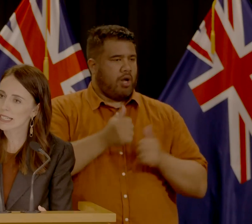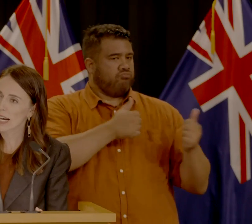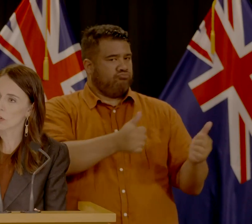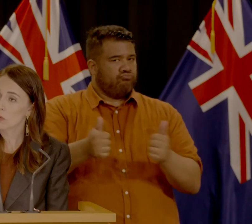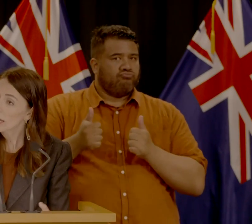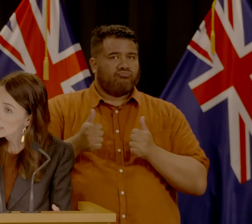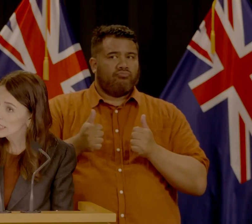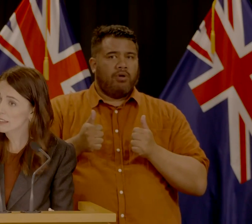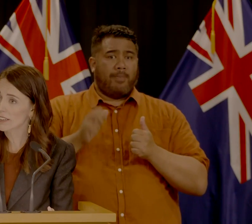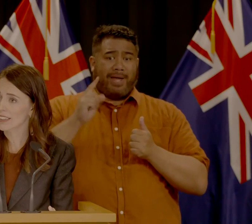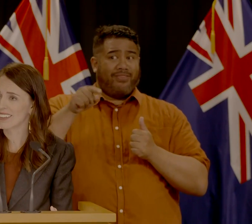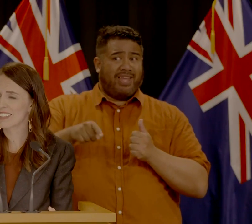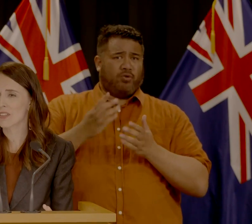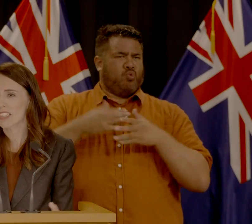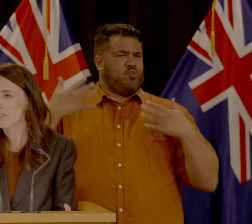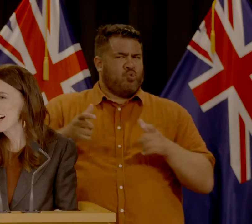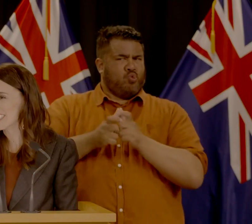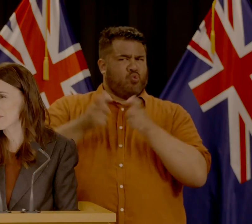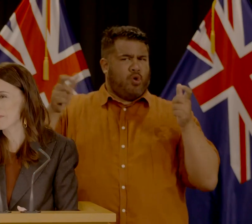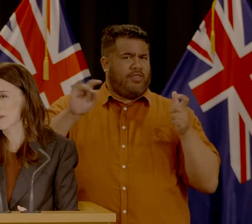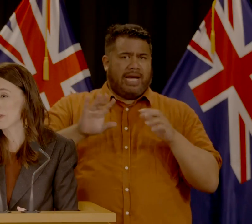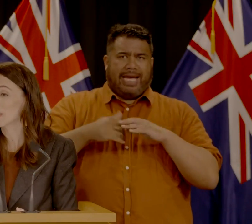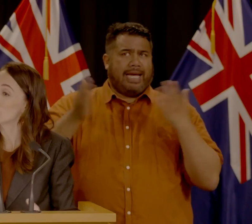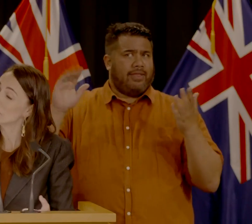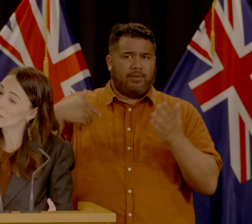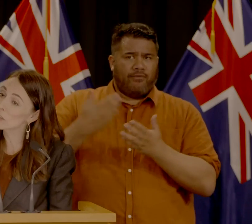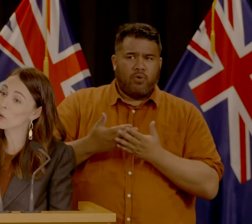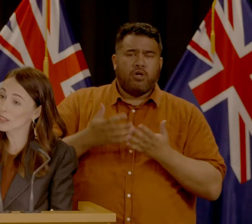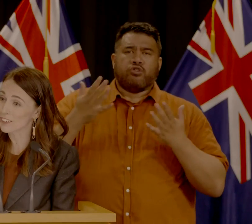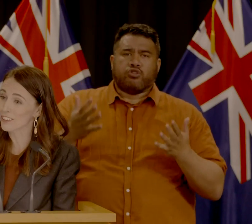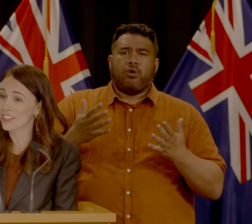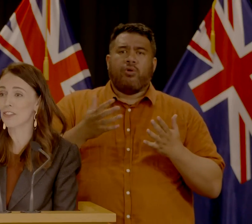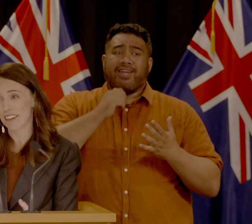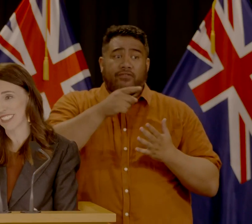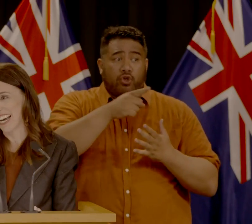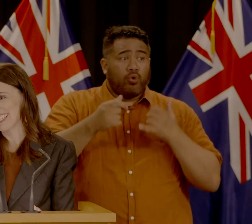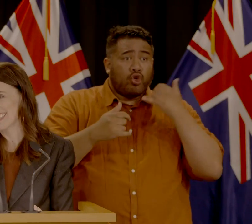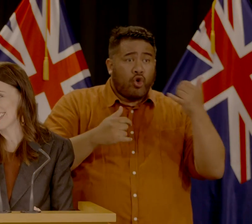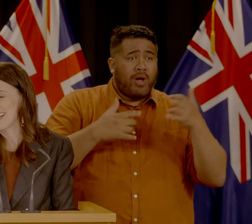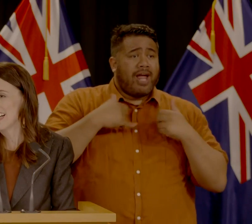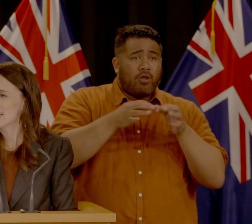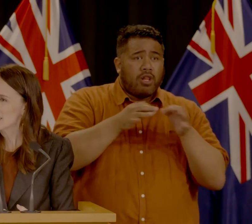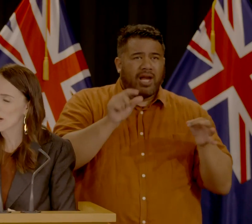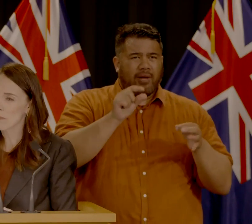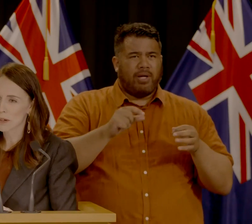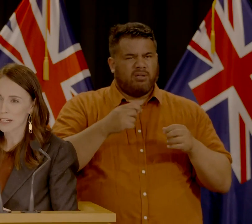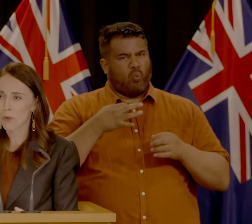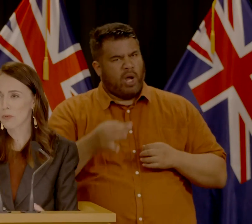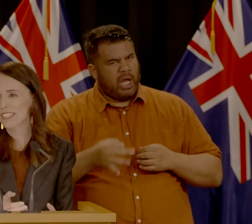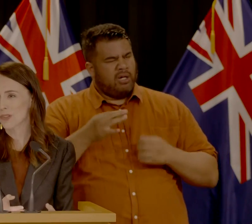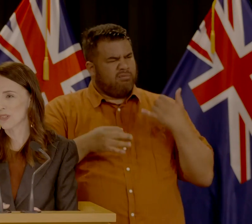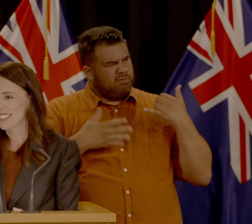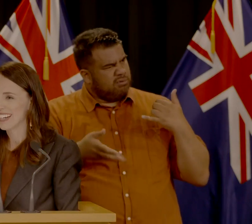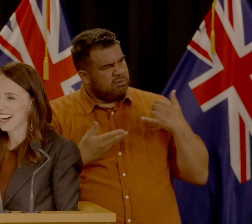at a scale that is significant. And so I do ask people, if you call Healthline and you have delays, yes, we are putting in